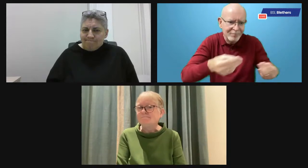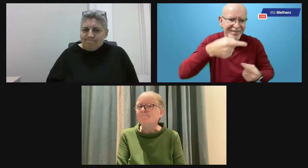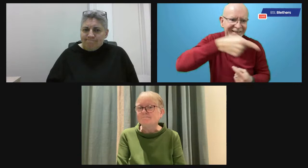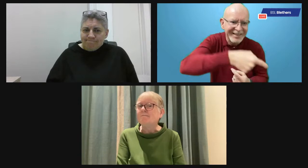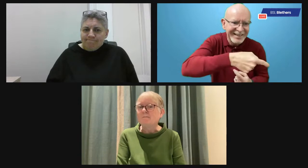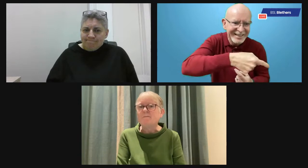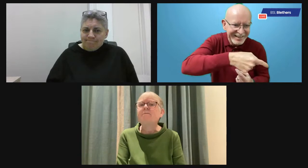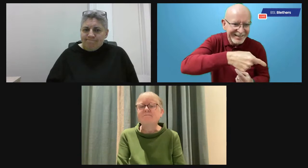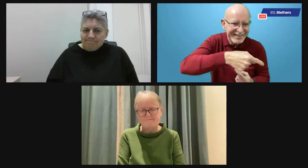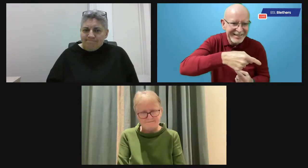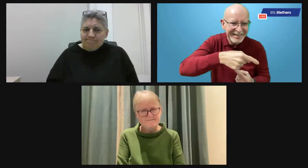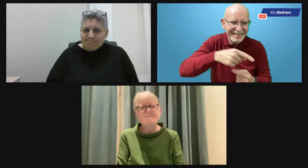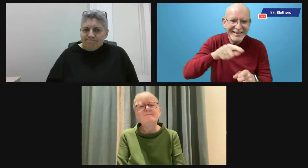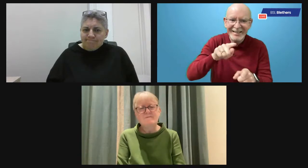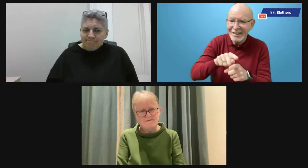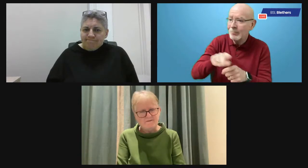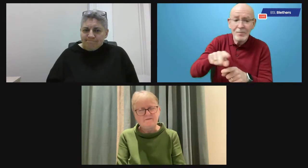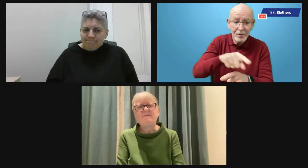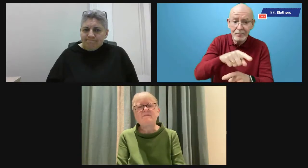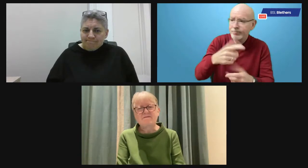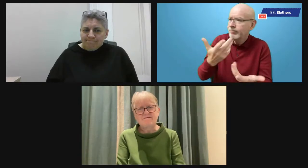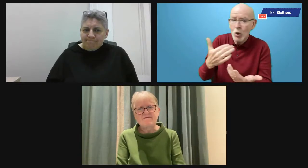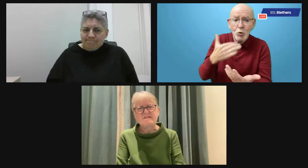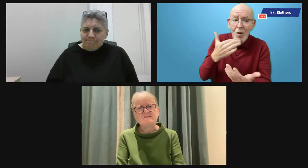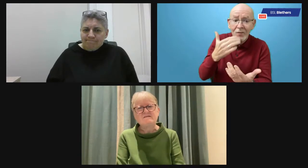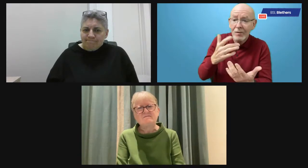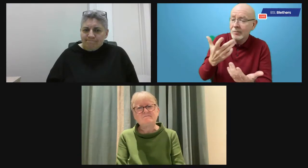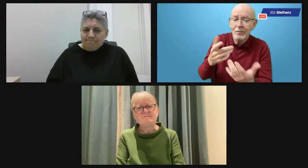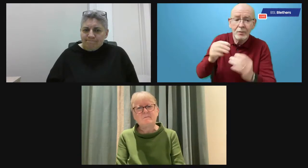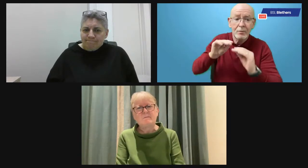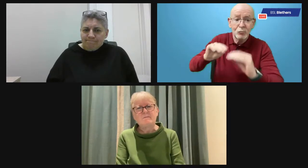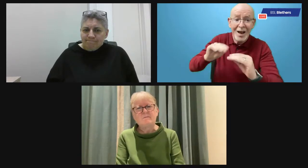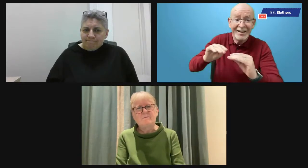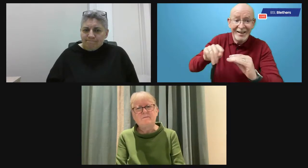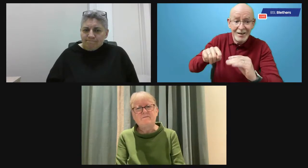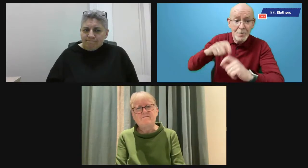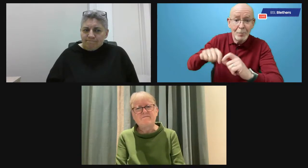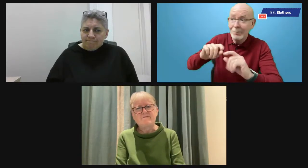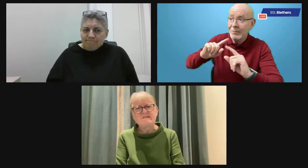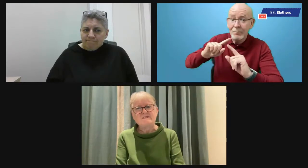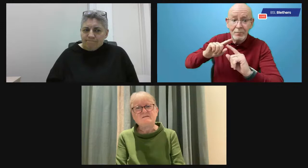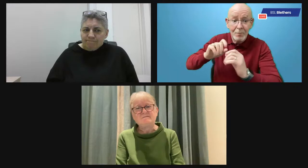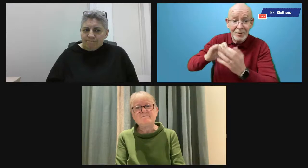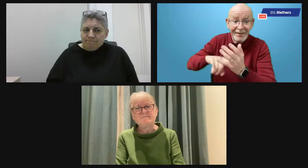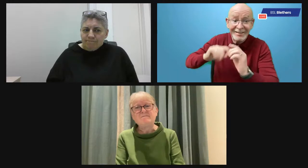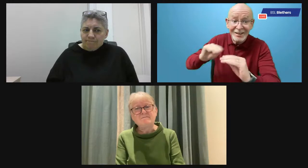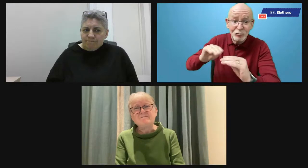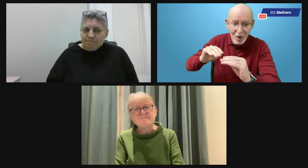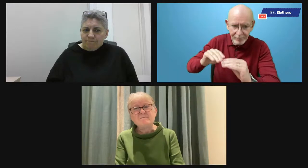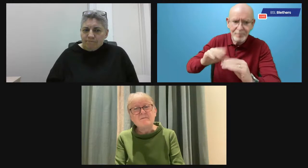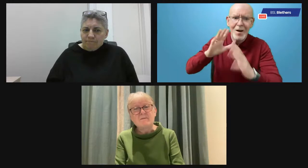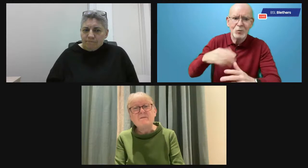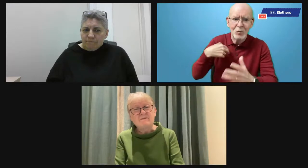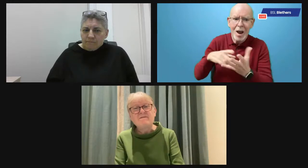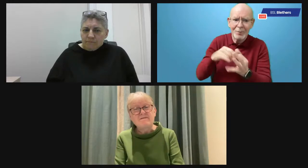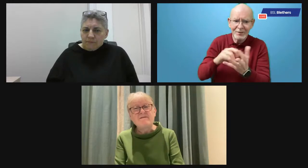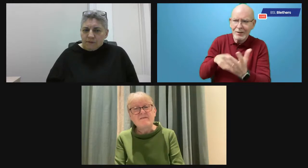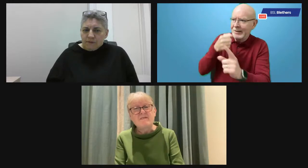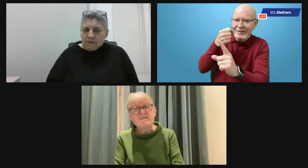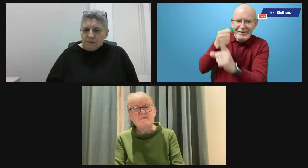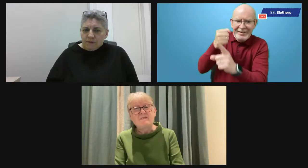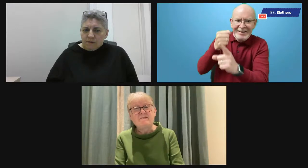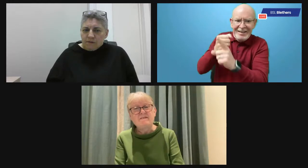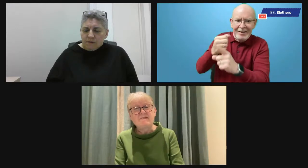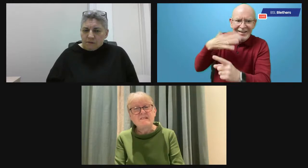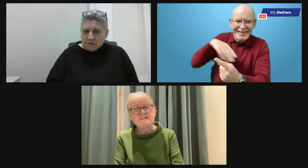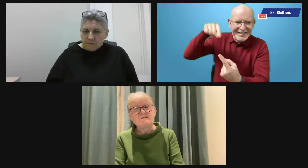our responsibility to go out there and find them, to make sure that we mitigate that gap. There's not enough people